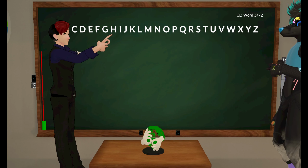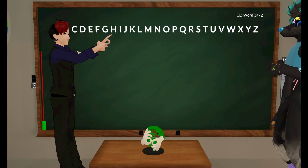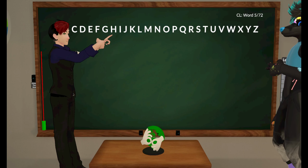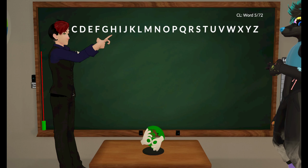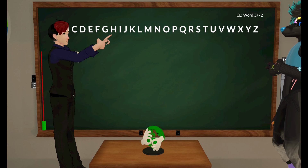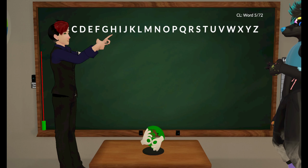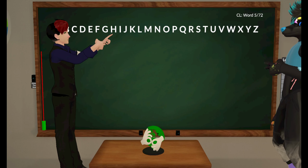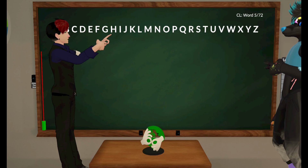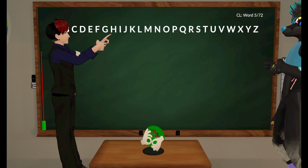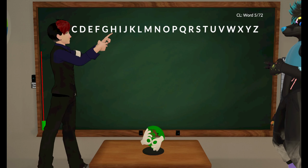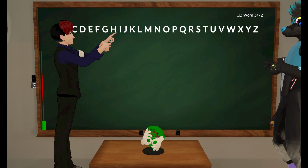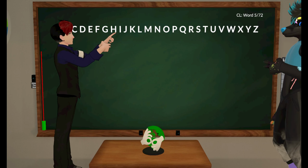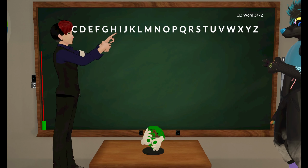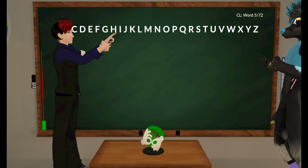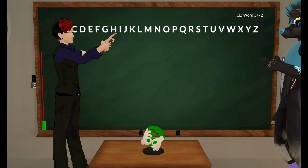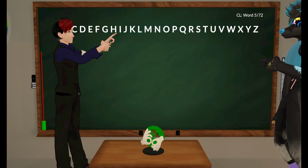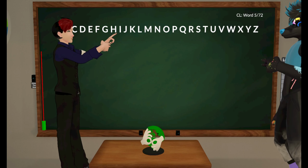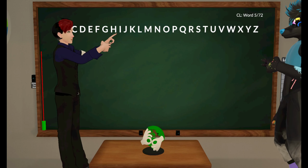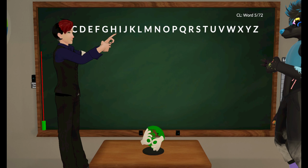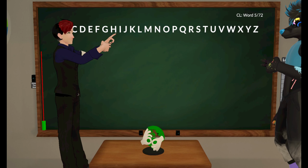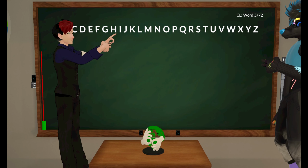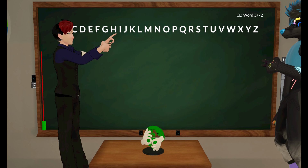Yep, it's G, H. I.